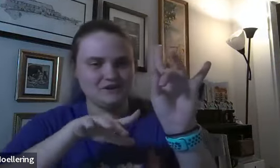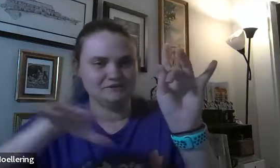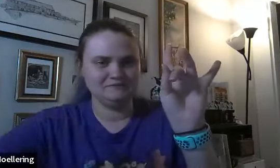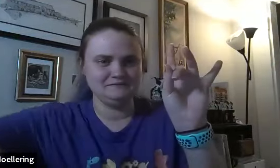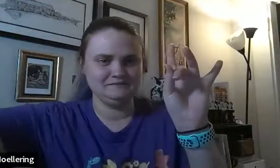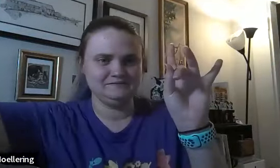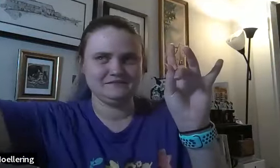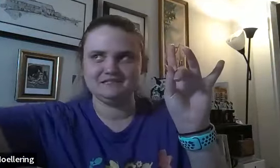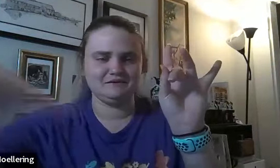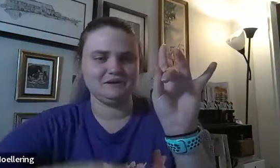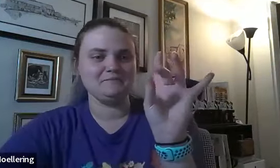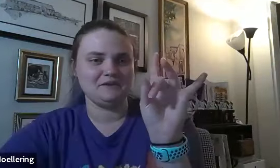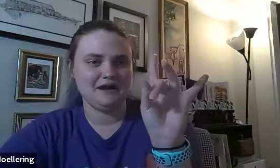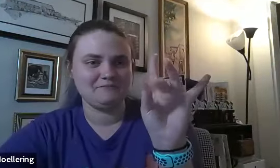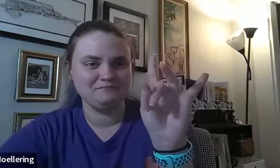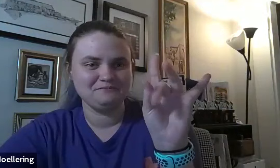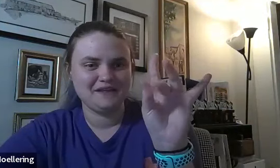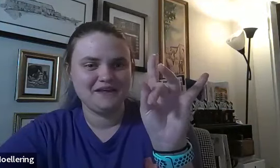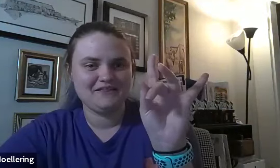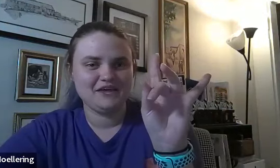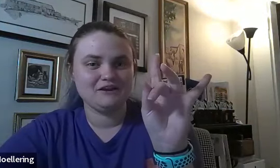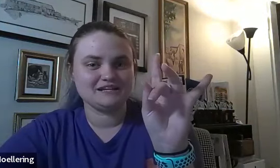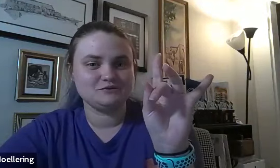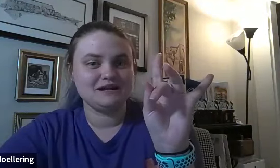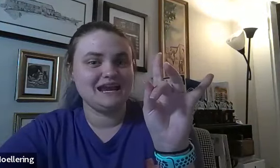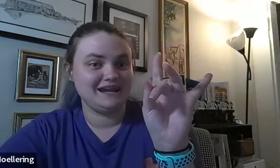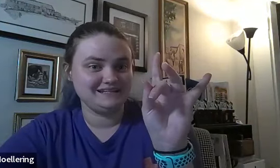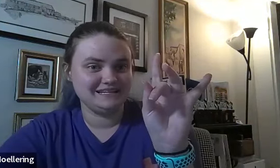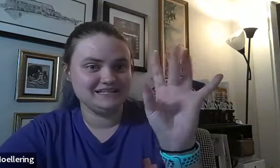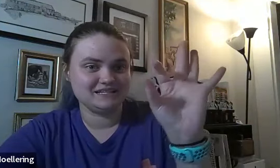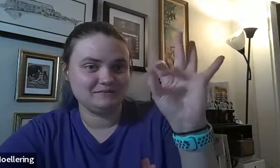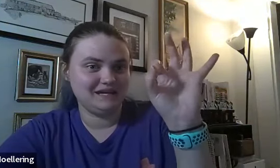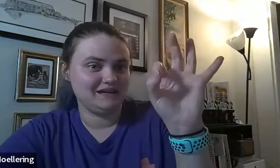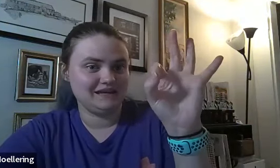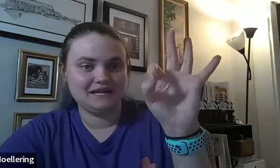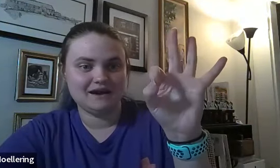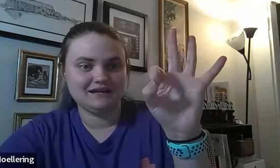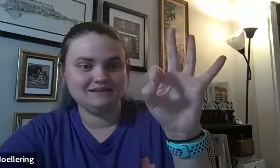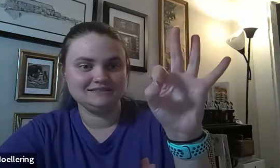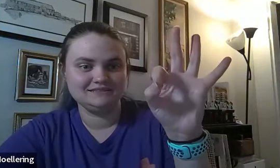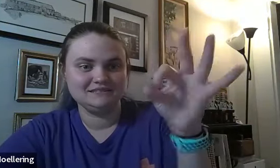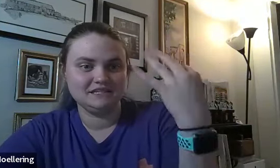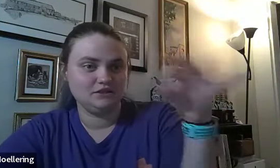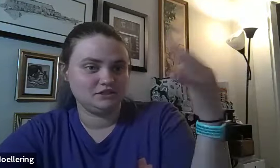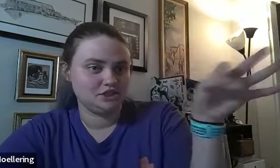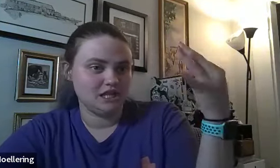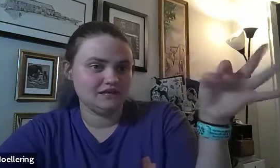y'all. Let's see, there we go. Okay. Then our next one, 19, is going to be again 9. You can shake